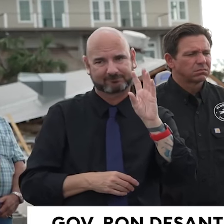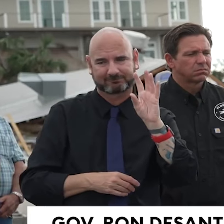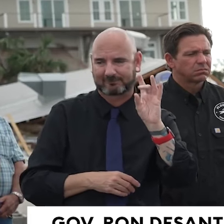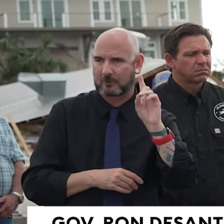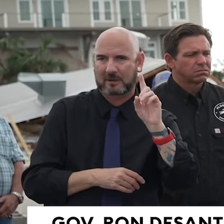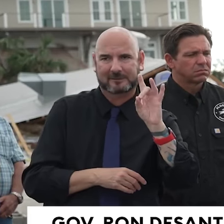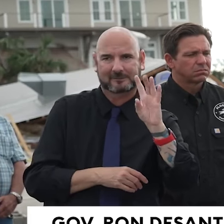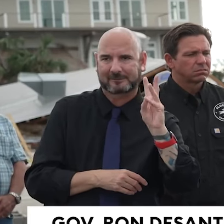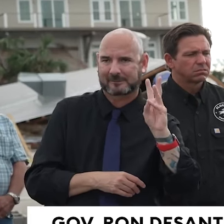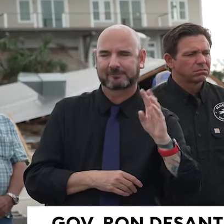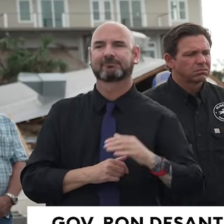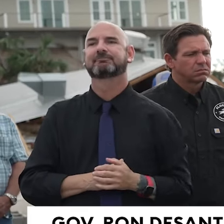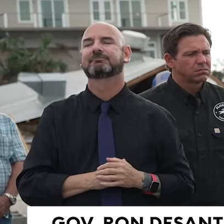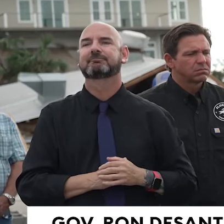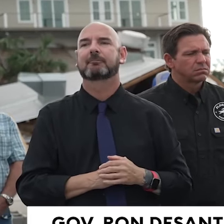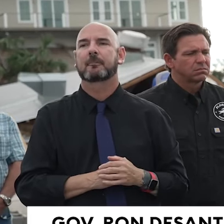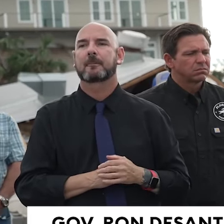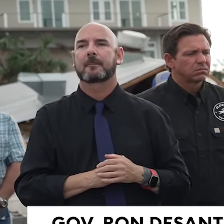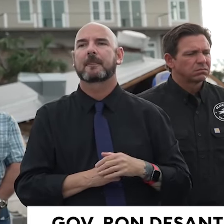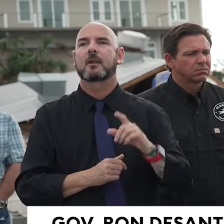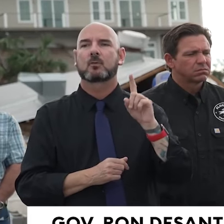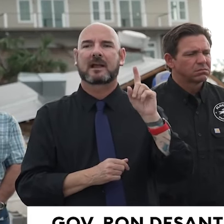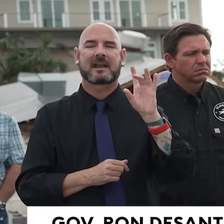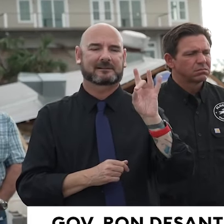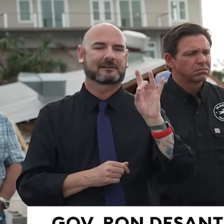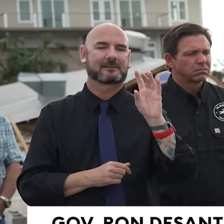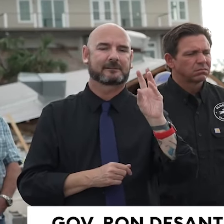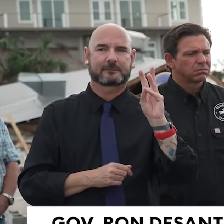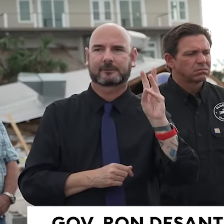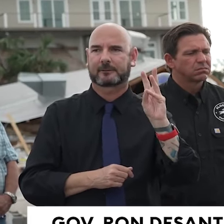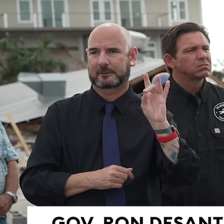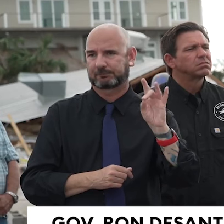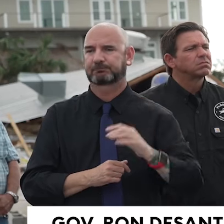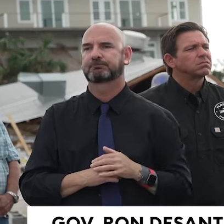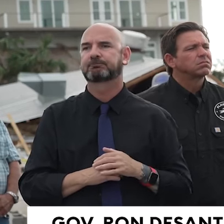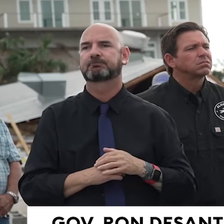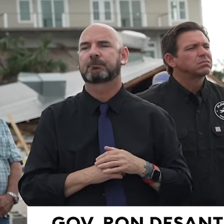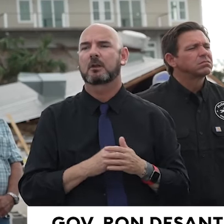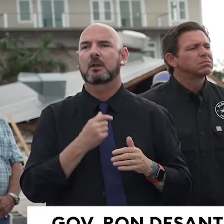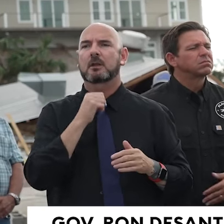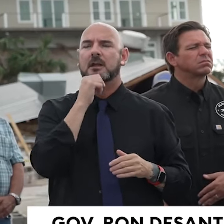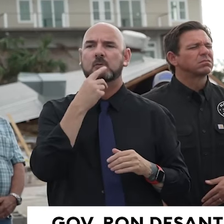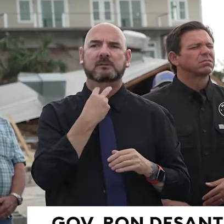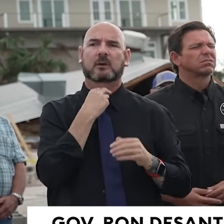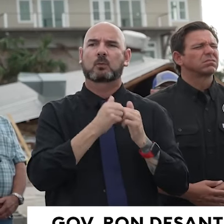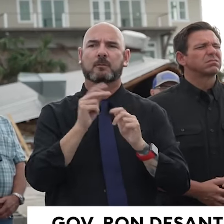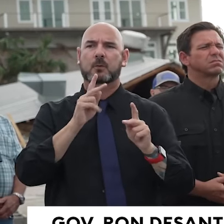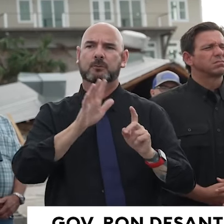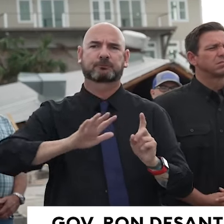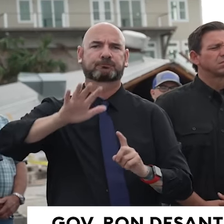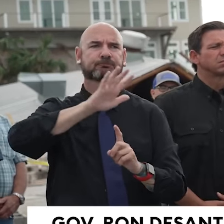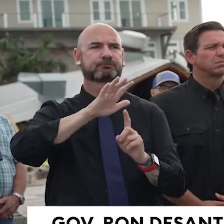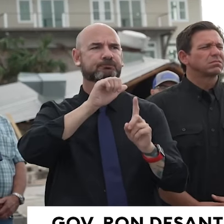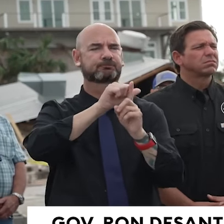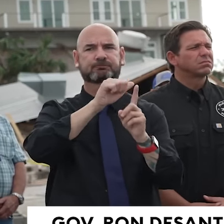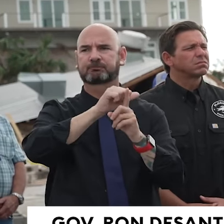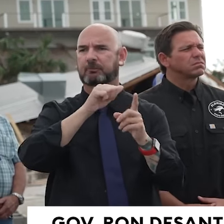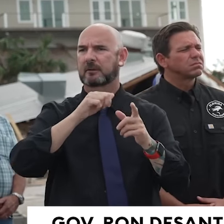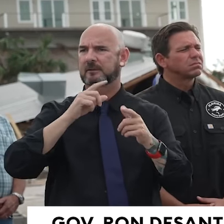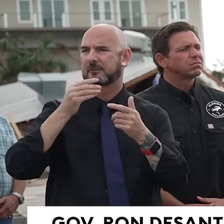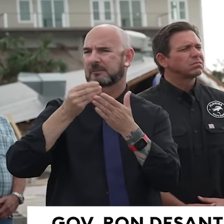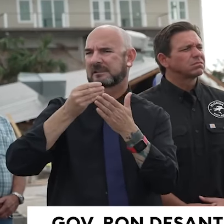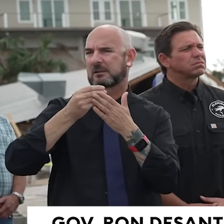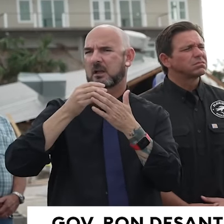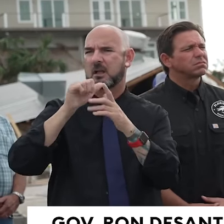844-965-1386. Do not get wrapped up with anybody that looks sketchy and is trying to get cash money from you. There are a lot